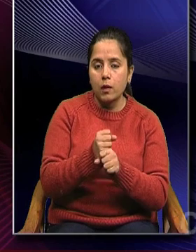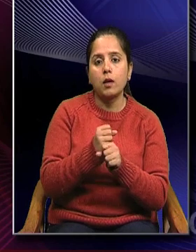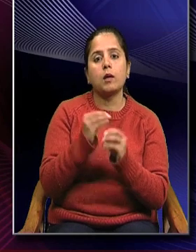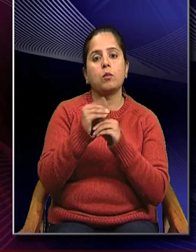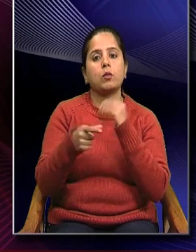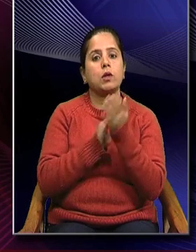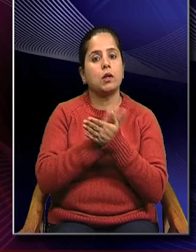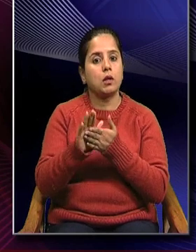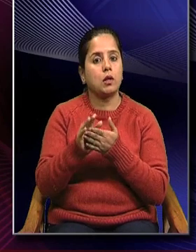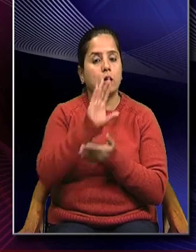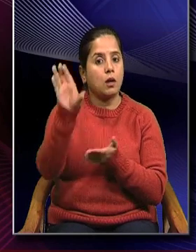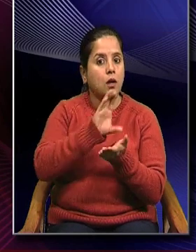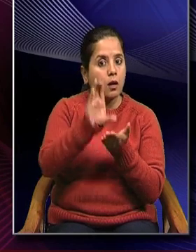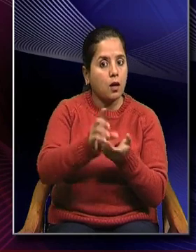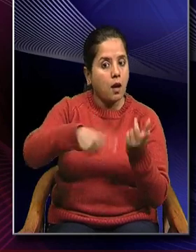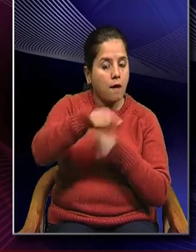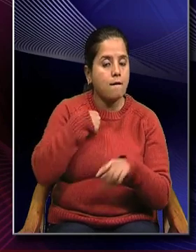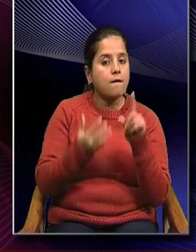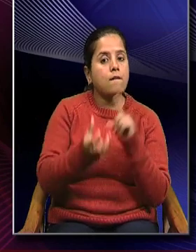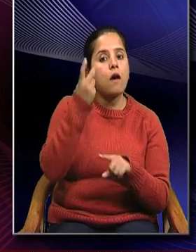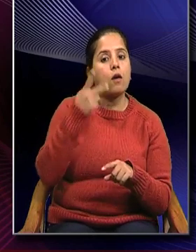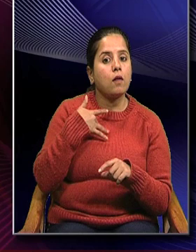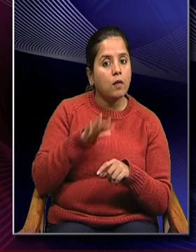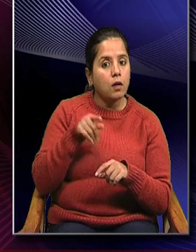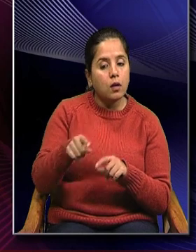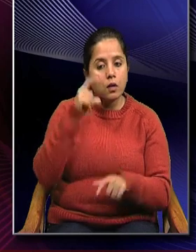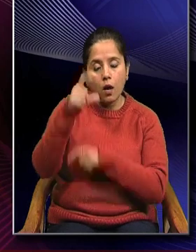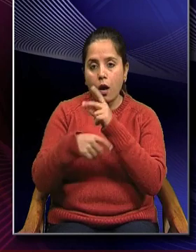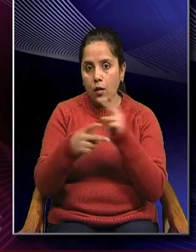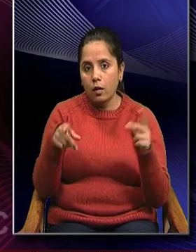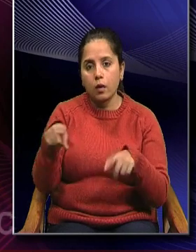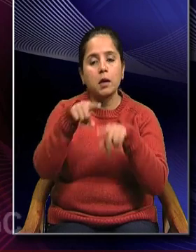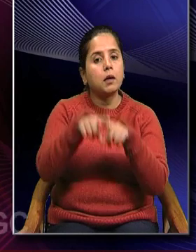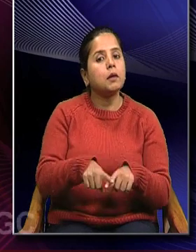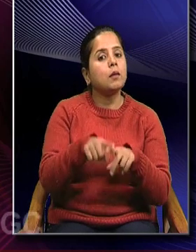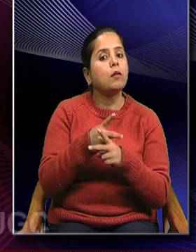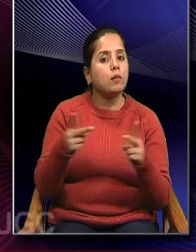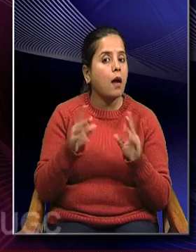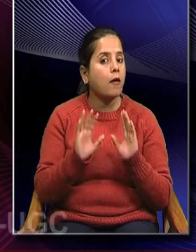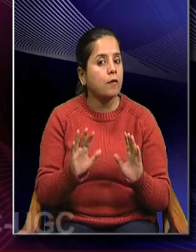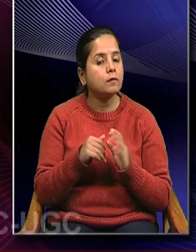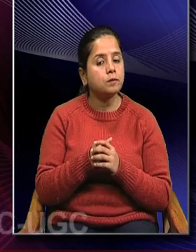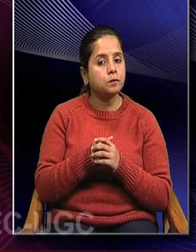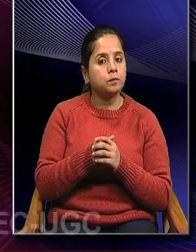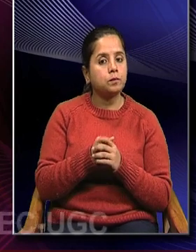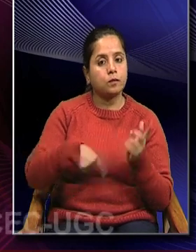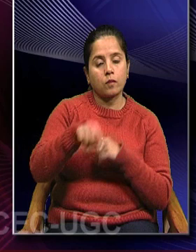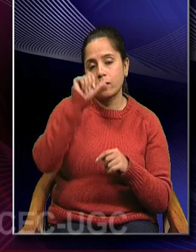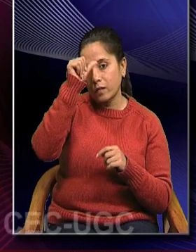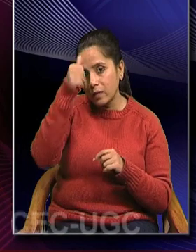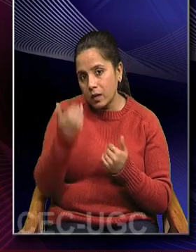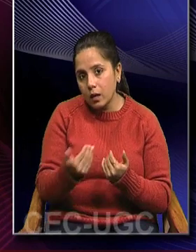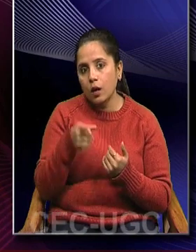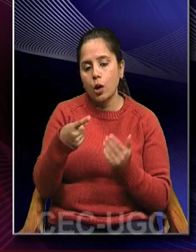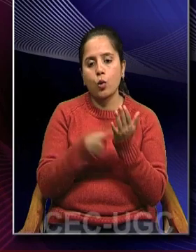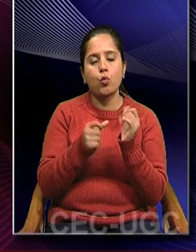capitalism, where we find that how British industries, they were dependent on the Indian